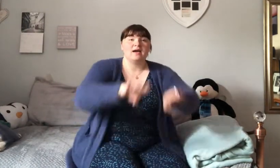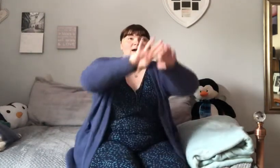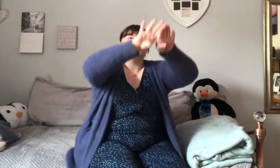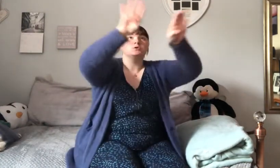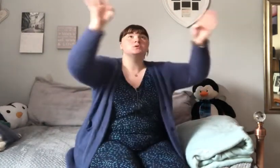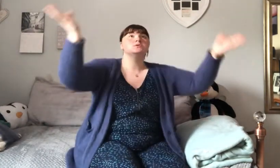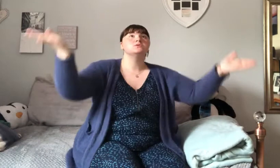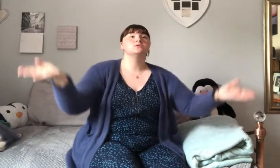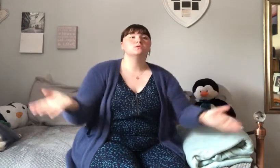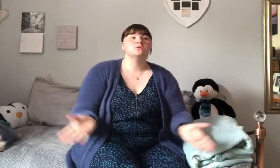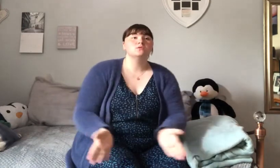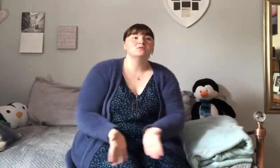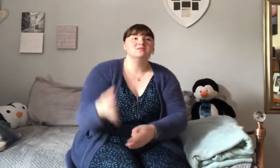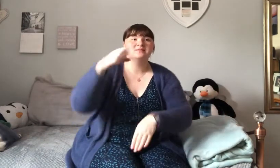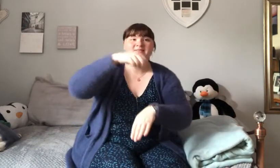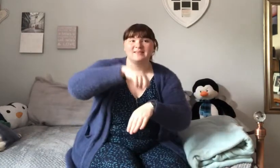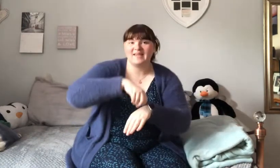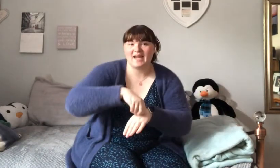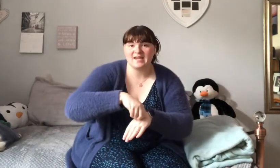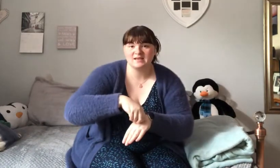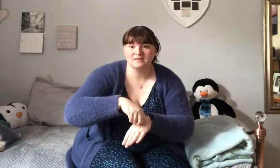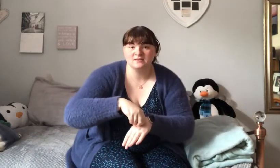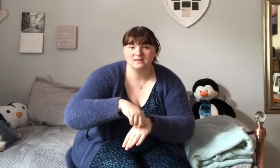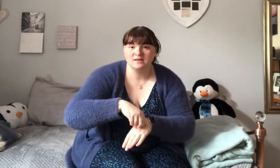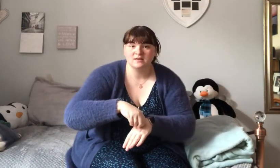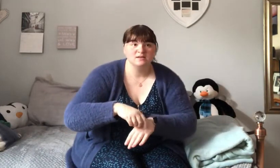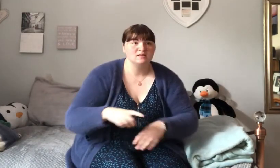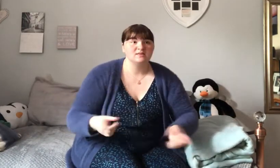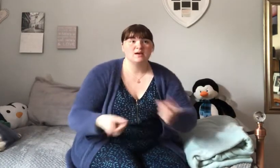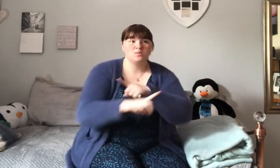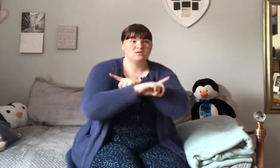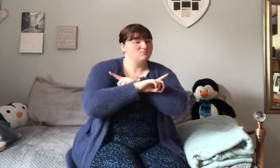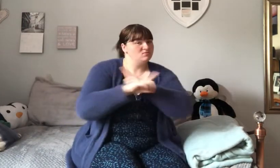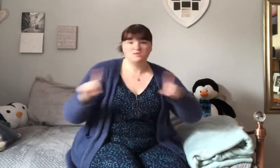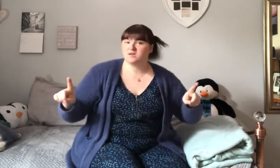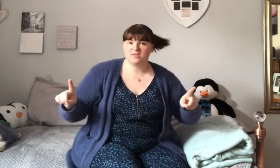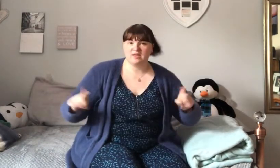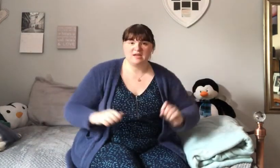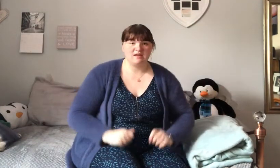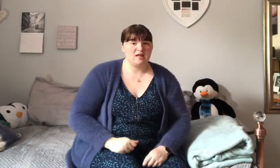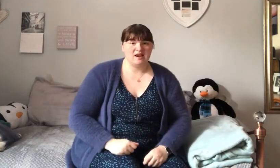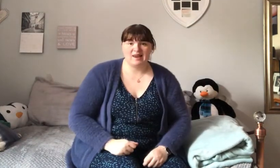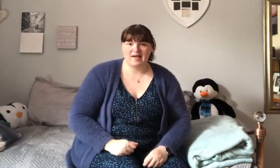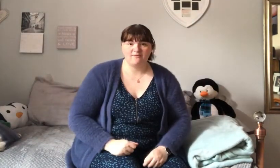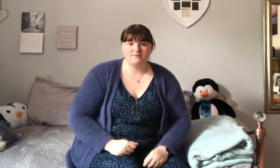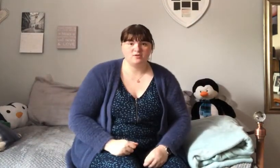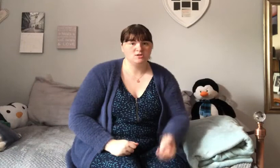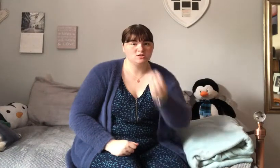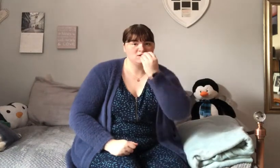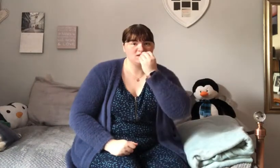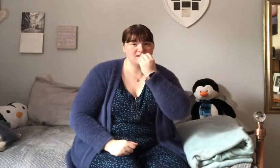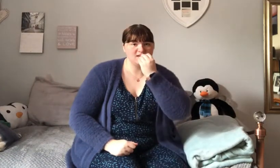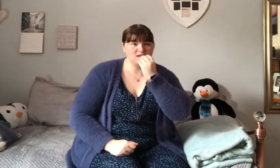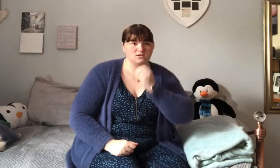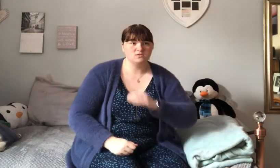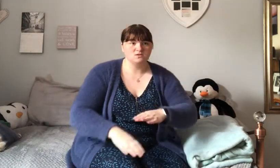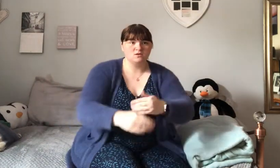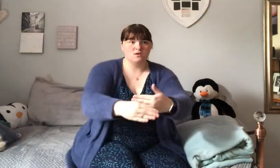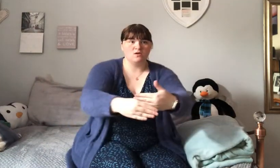and all the cake. There was nothing left to eat on